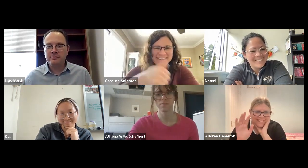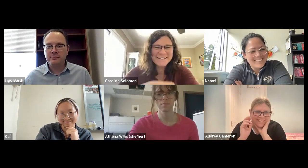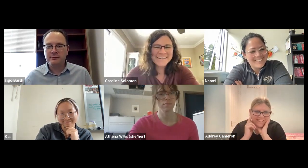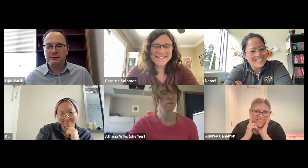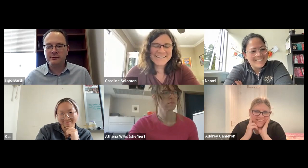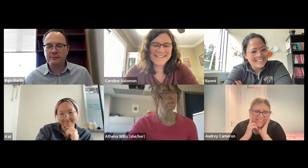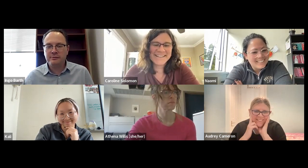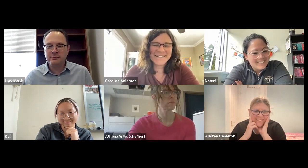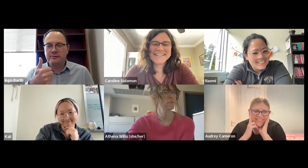Thank you. Hi there.